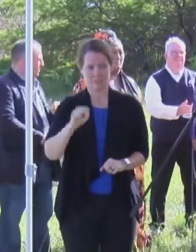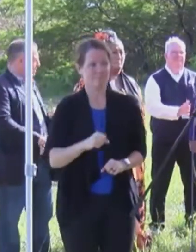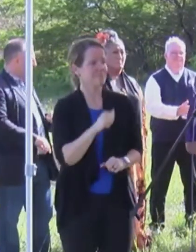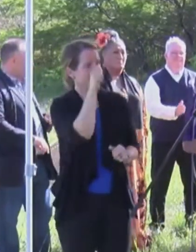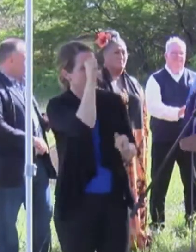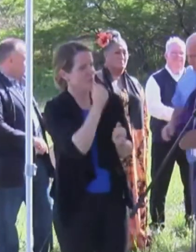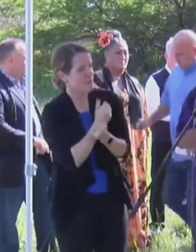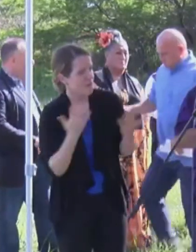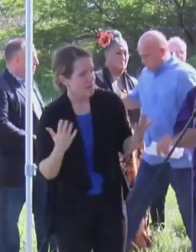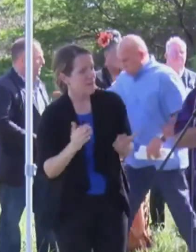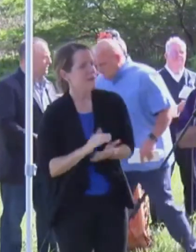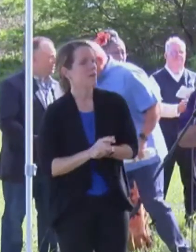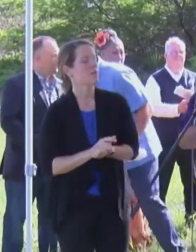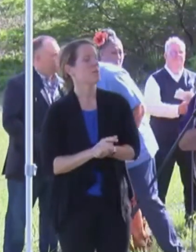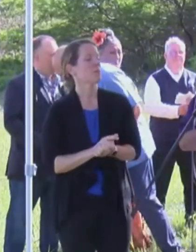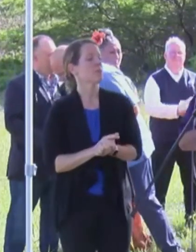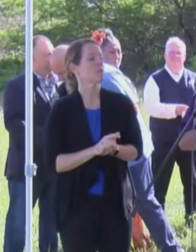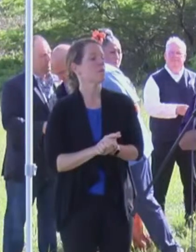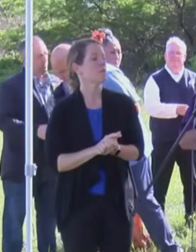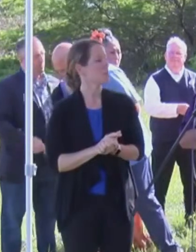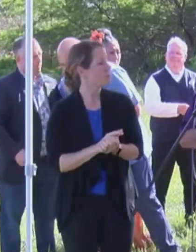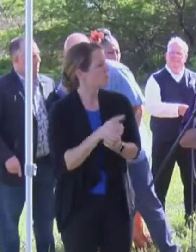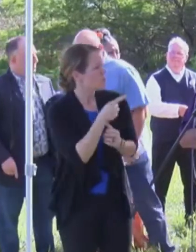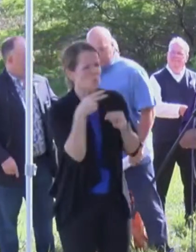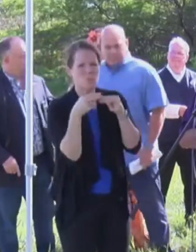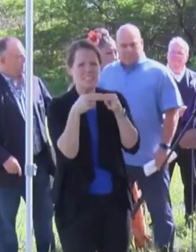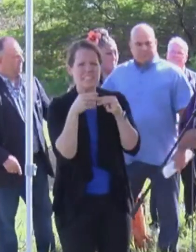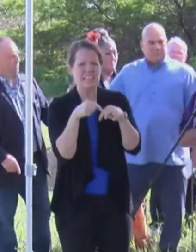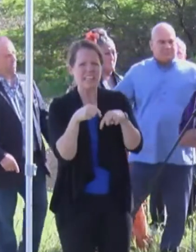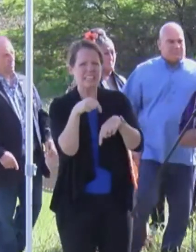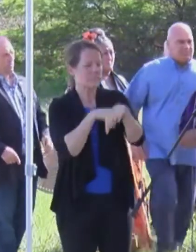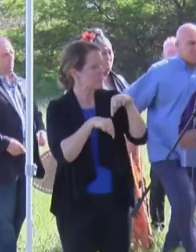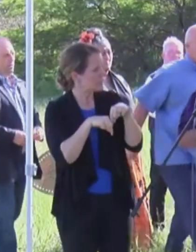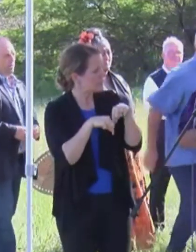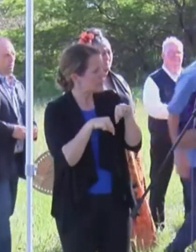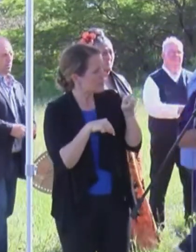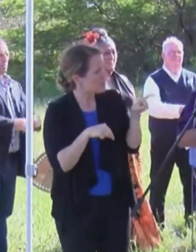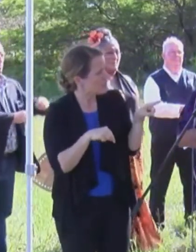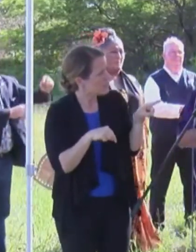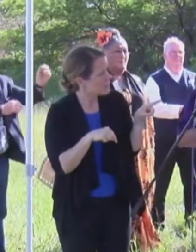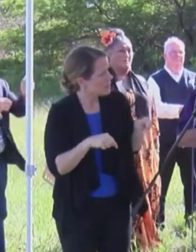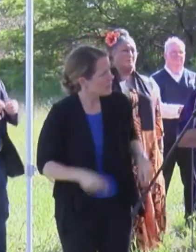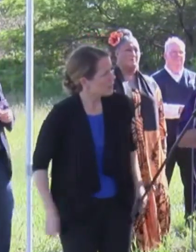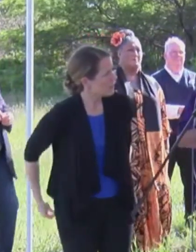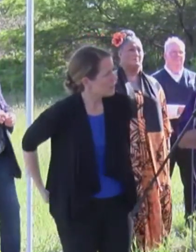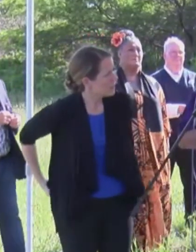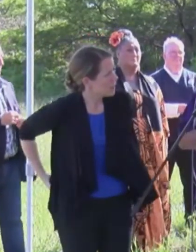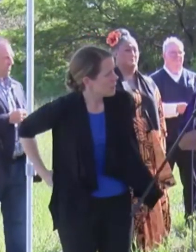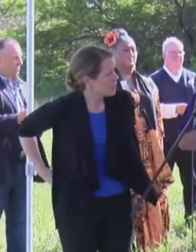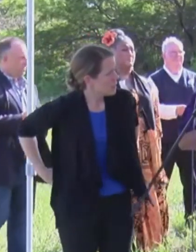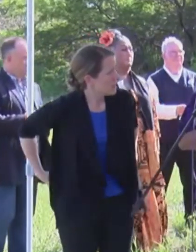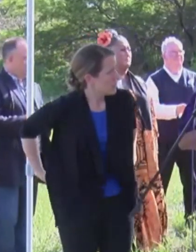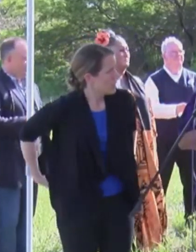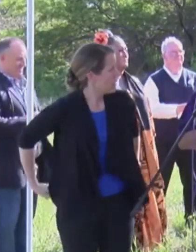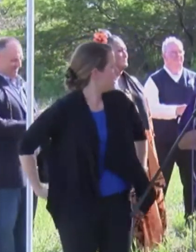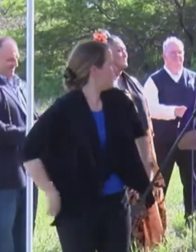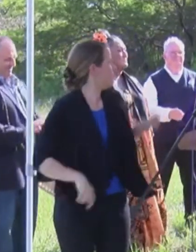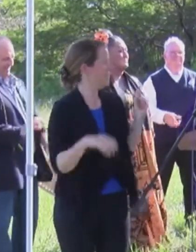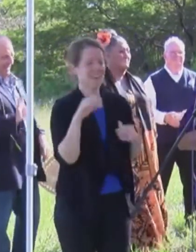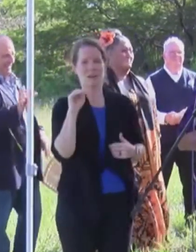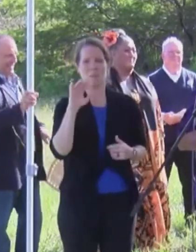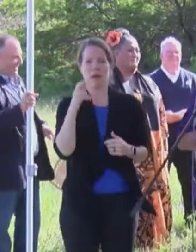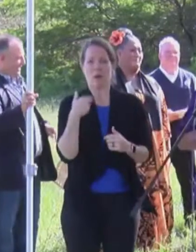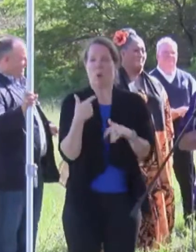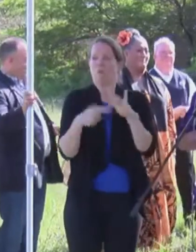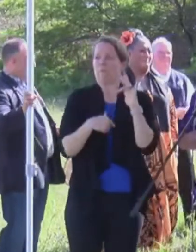Aloha, everybody. There's one slide that we kind of skipped over, so I'm going to help Mike out over here. This is the funding slide.